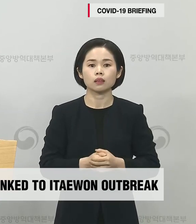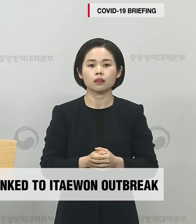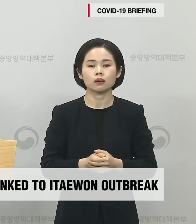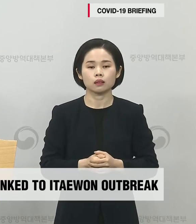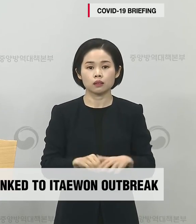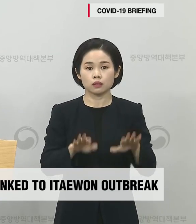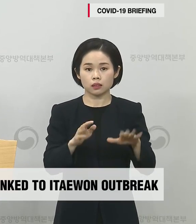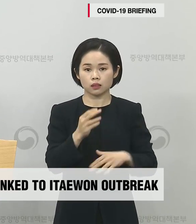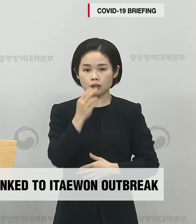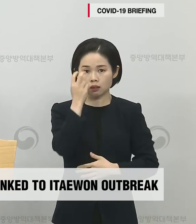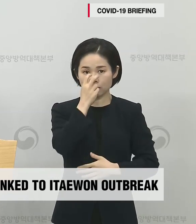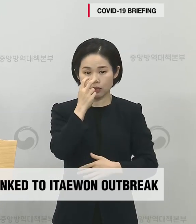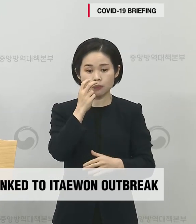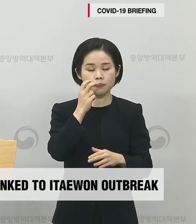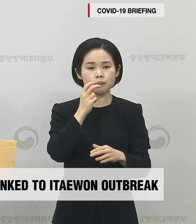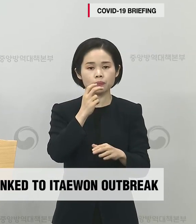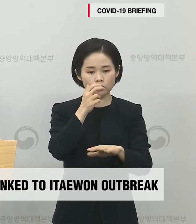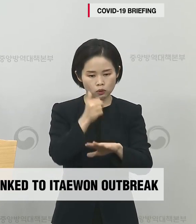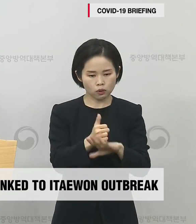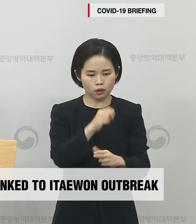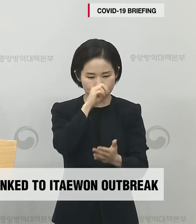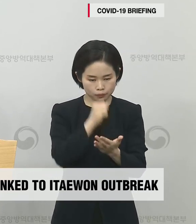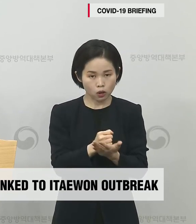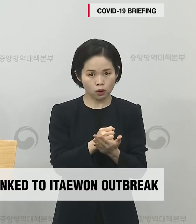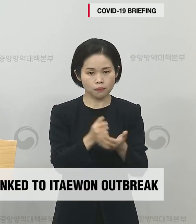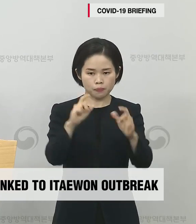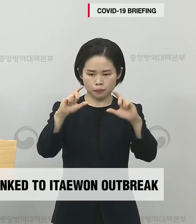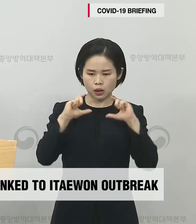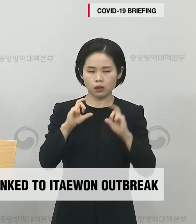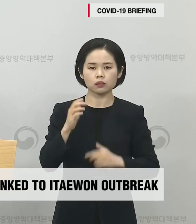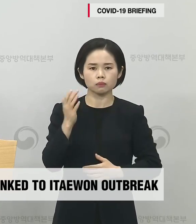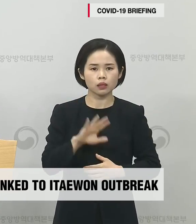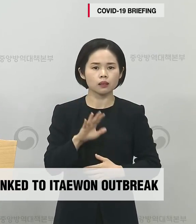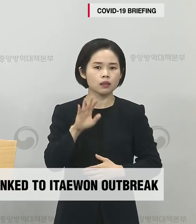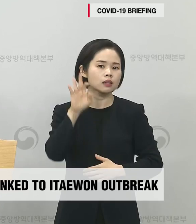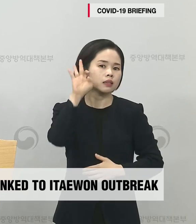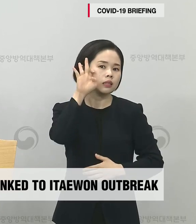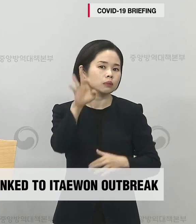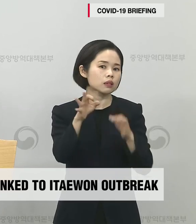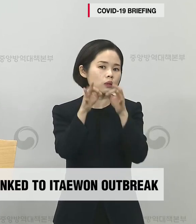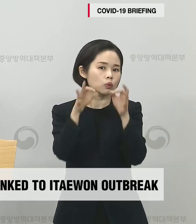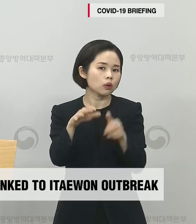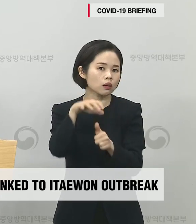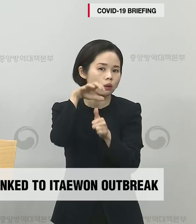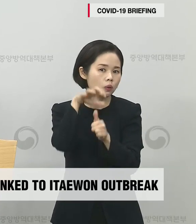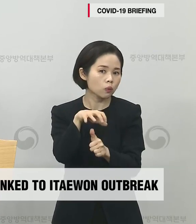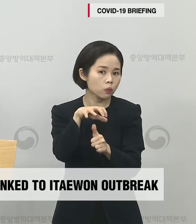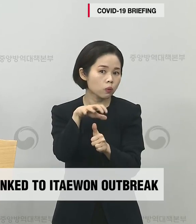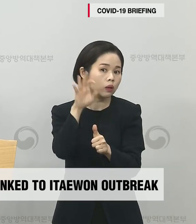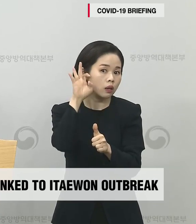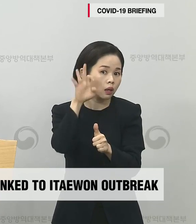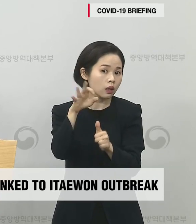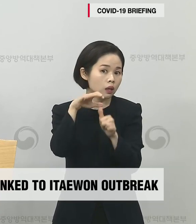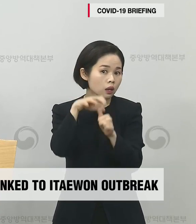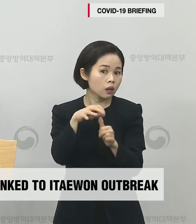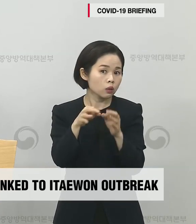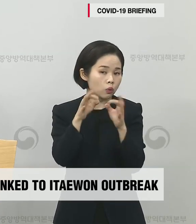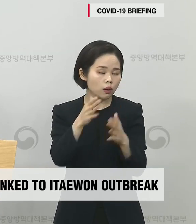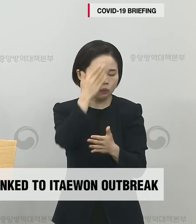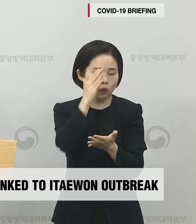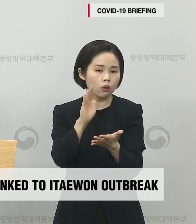places that are prone to the virus, we ask you to get tested as soon as possible as well. well. And even if you